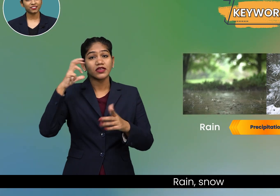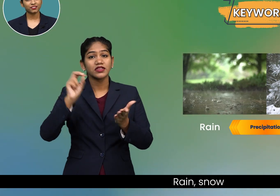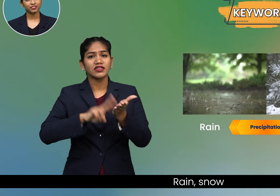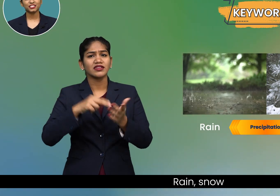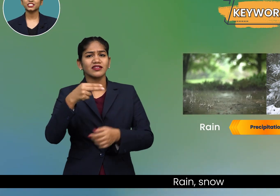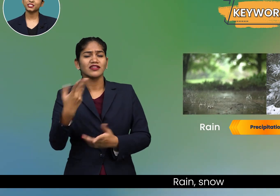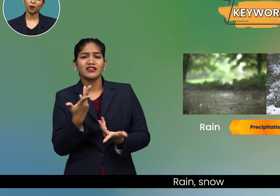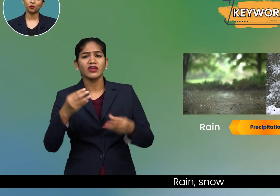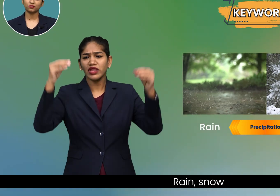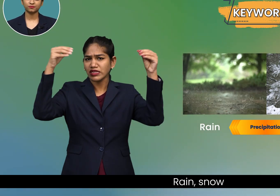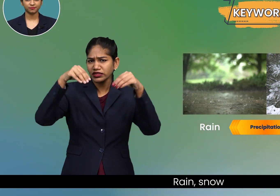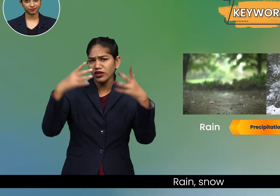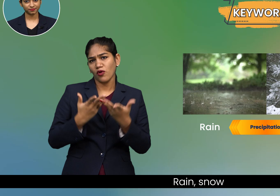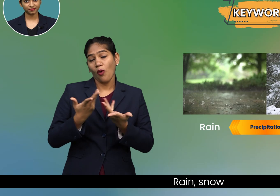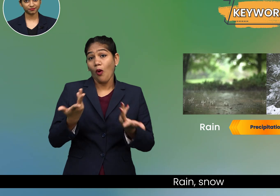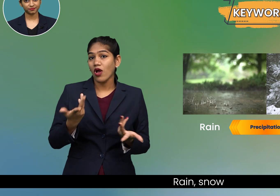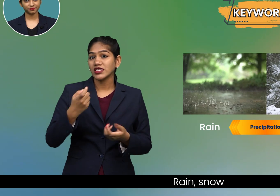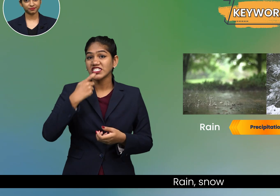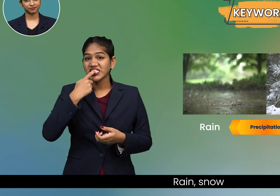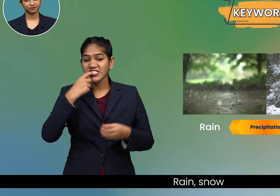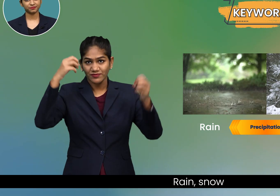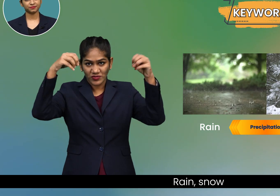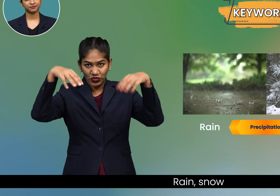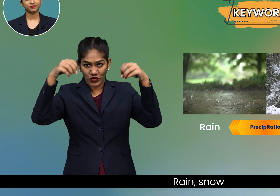rain, snow.